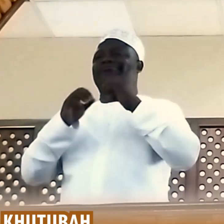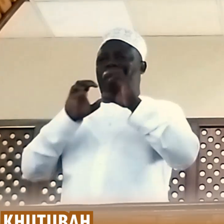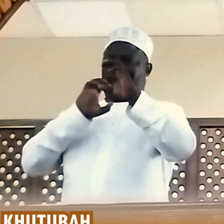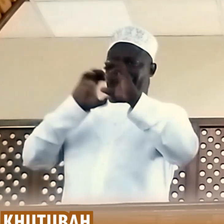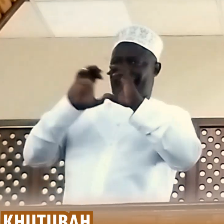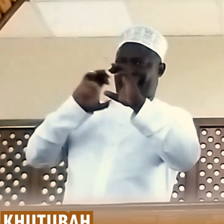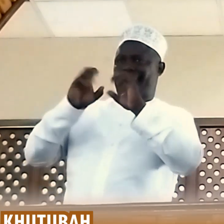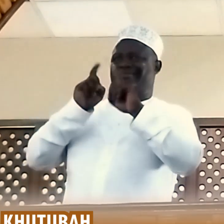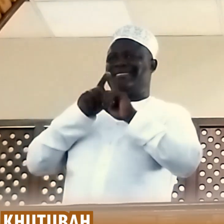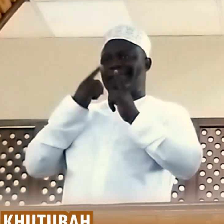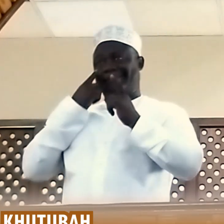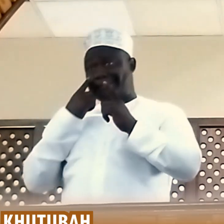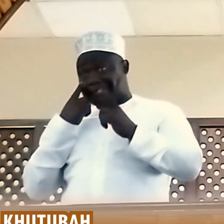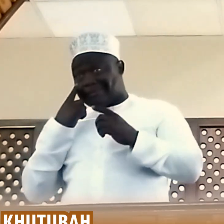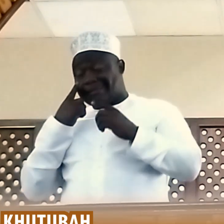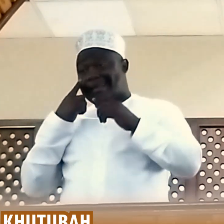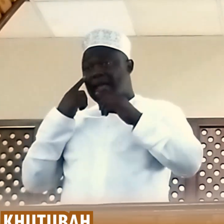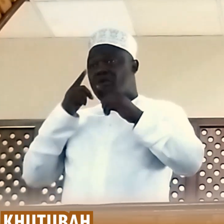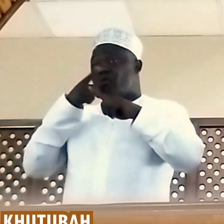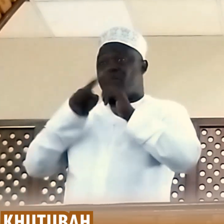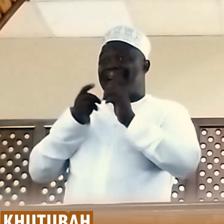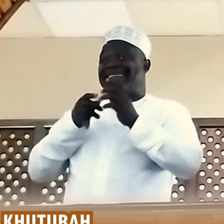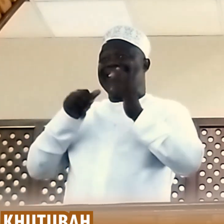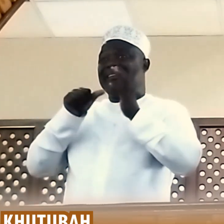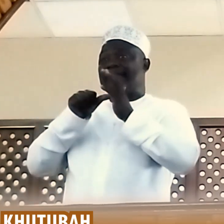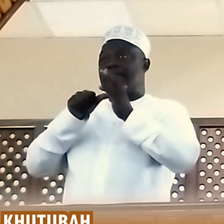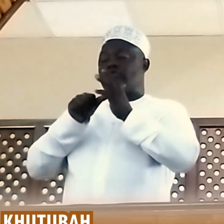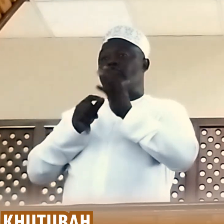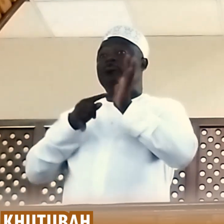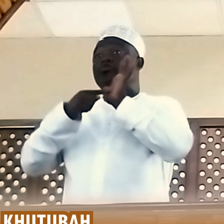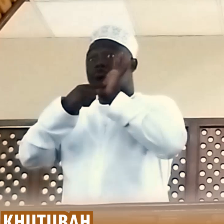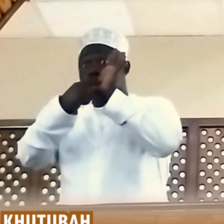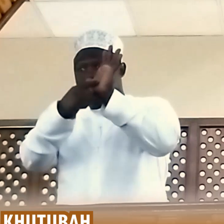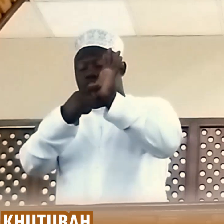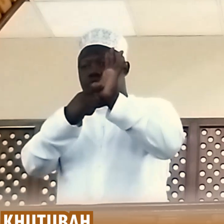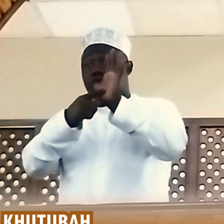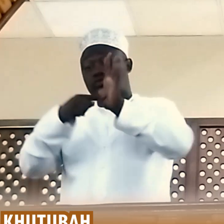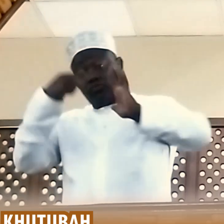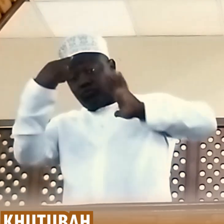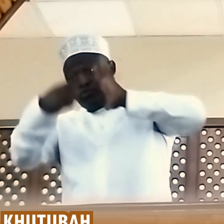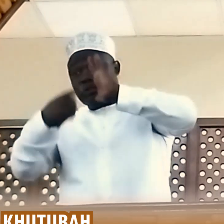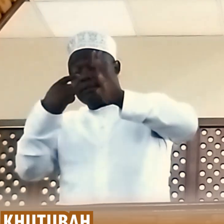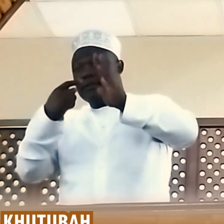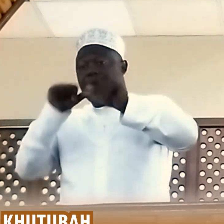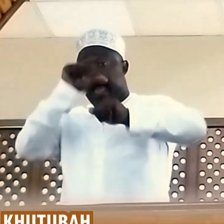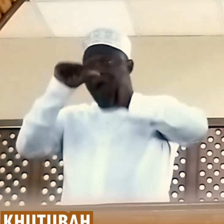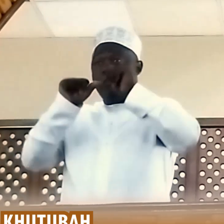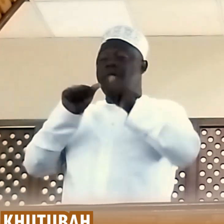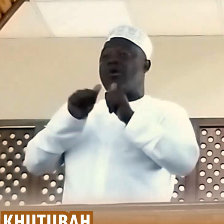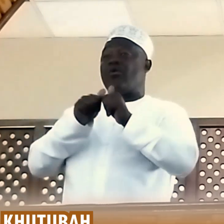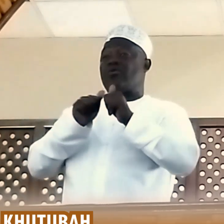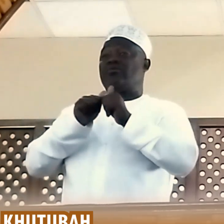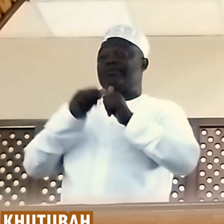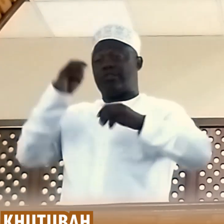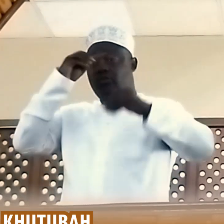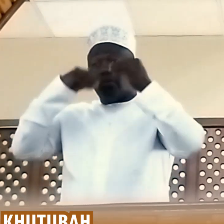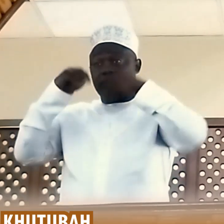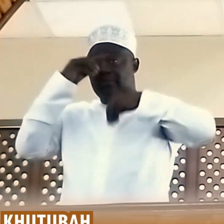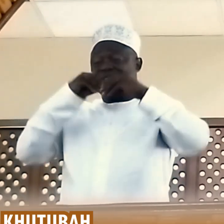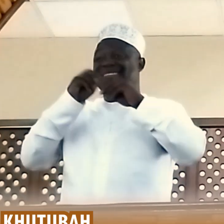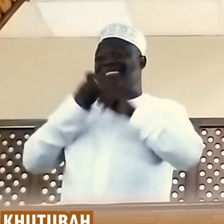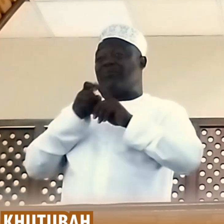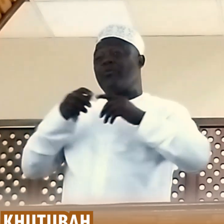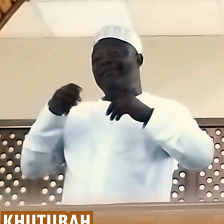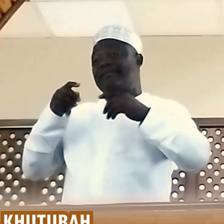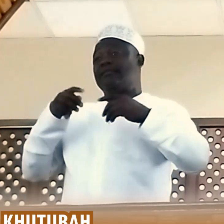oba okulaga perspective ey'obusiraamu ku mbeera ey'enguzi, kyokka n'okutiisiza ddala